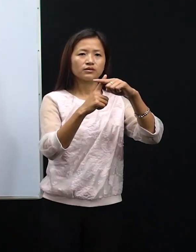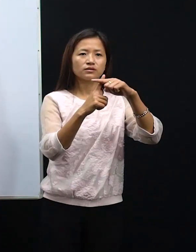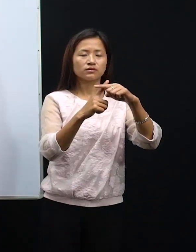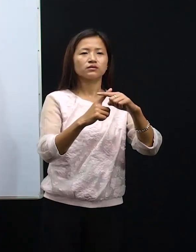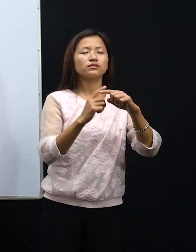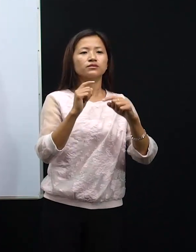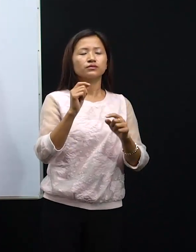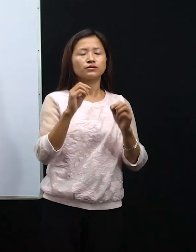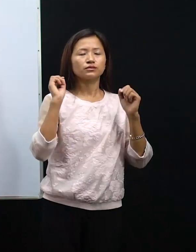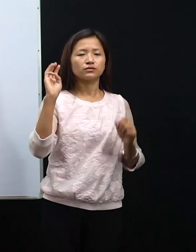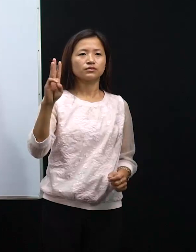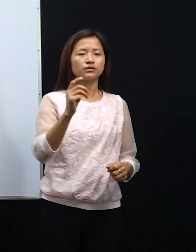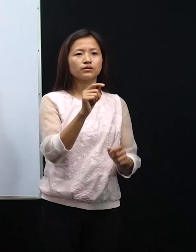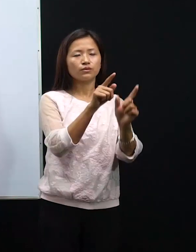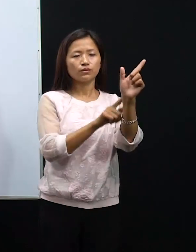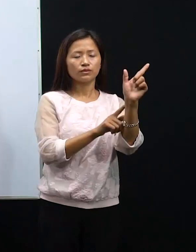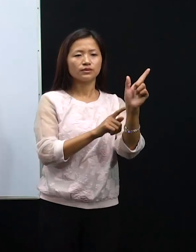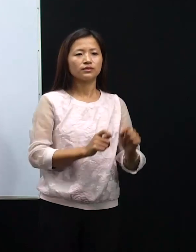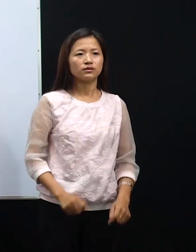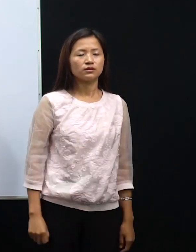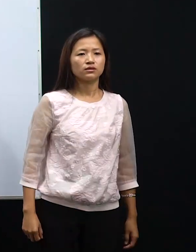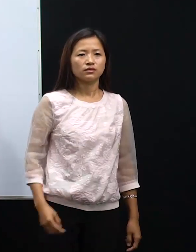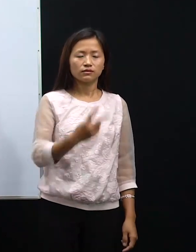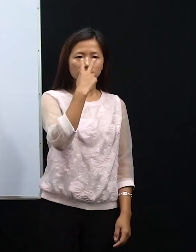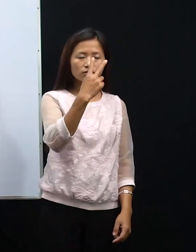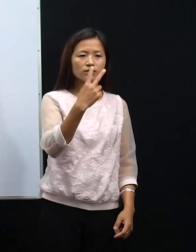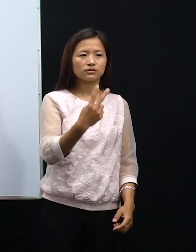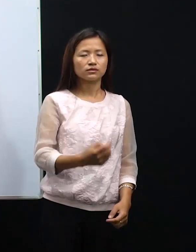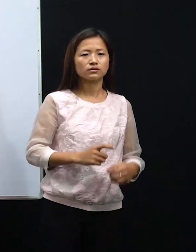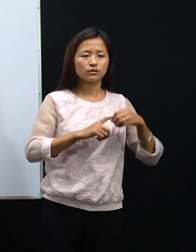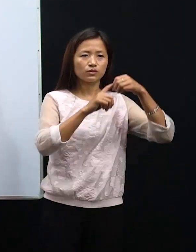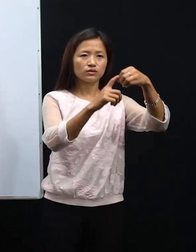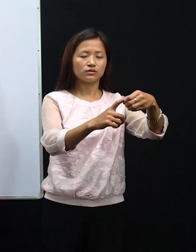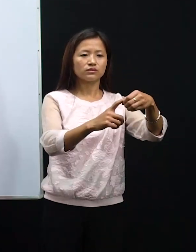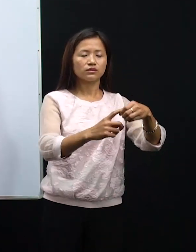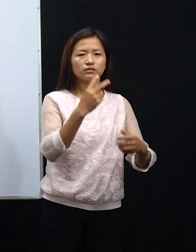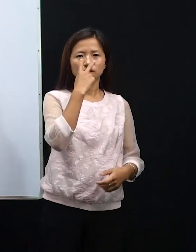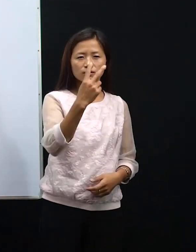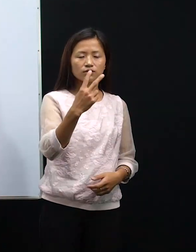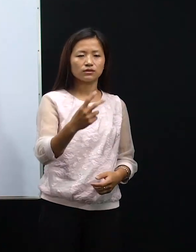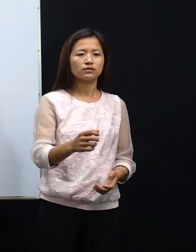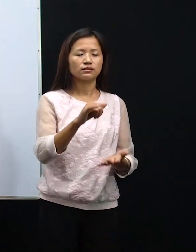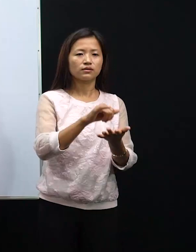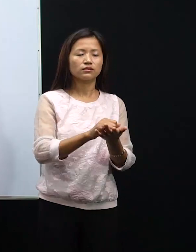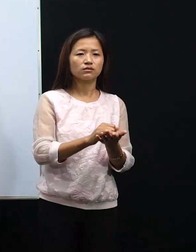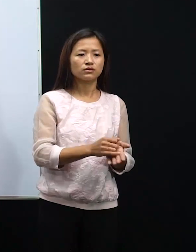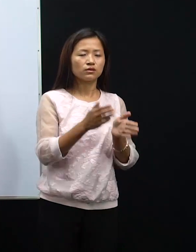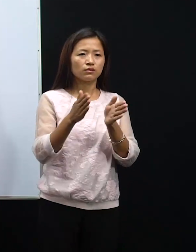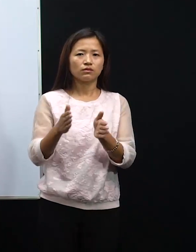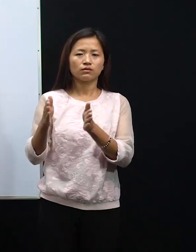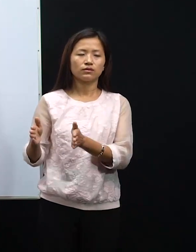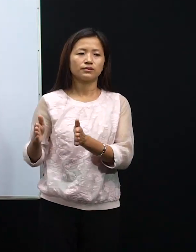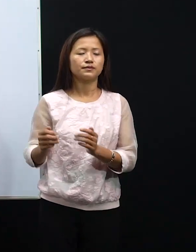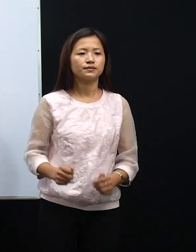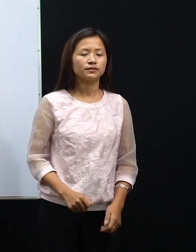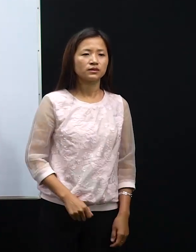3y. Now if you look at this question, we can see that they are not in order. See,